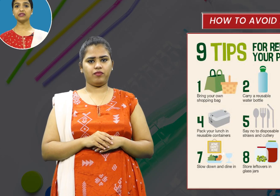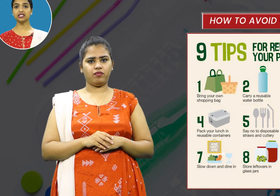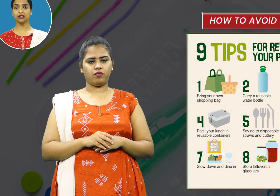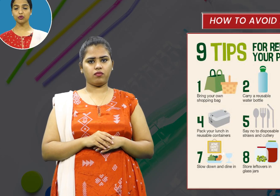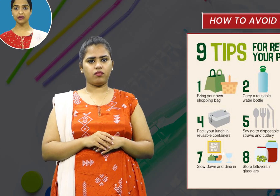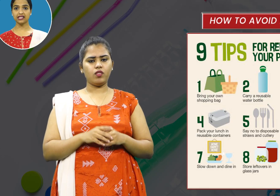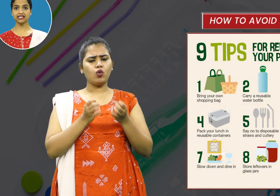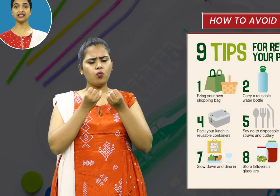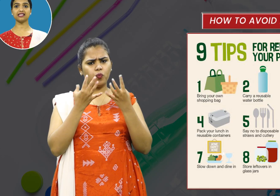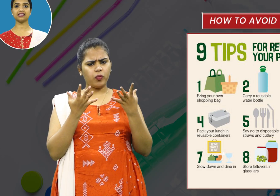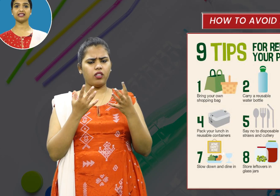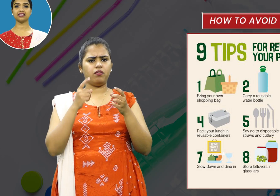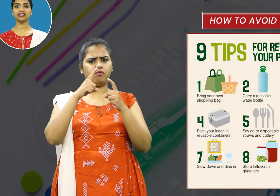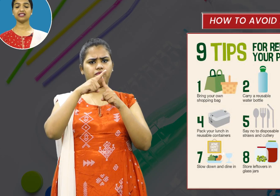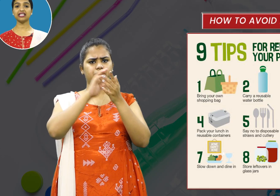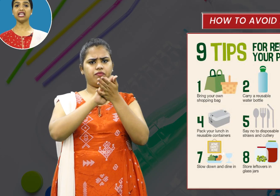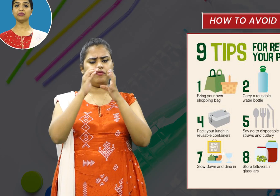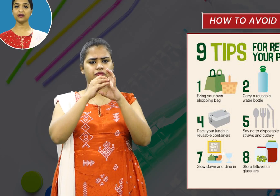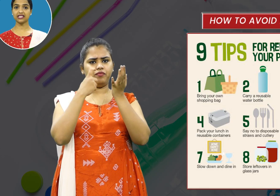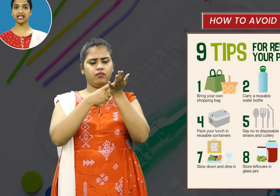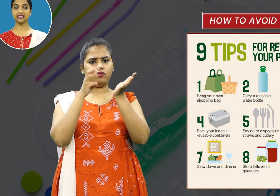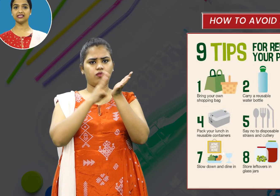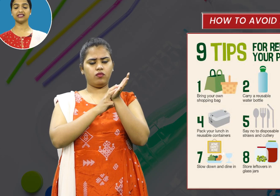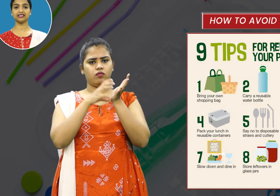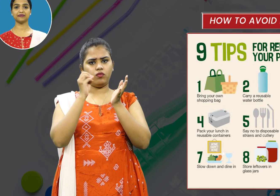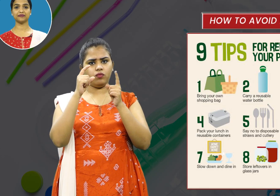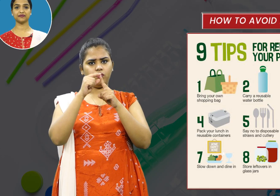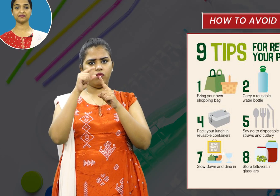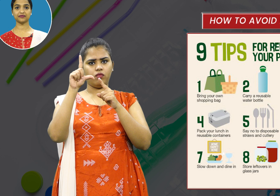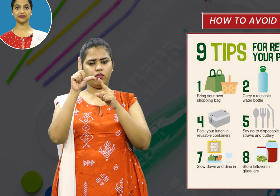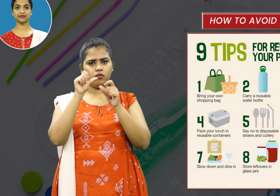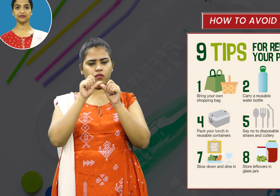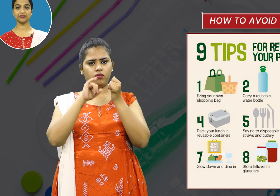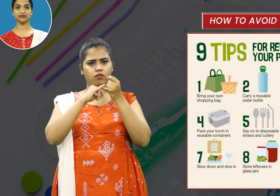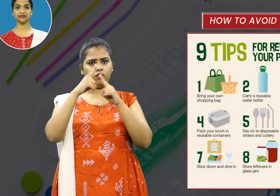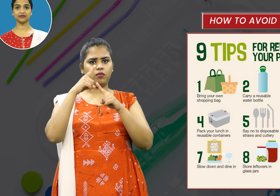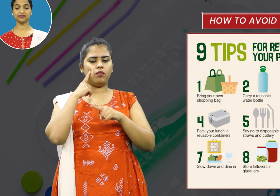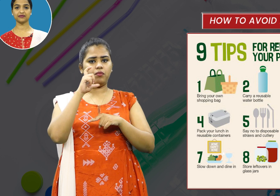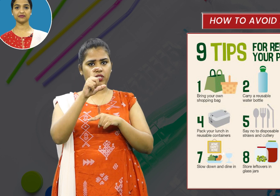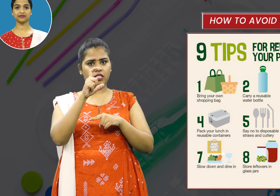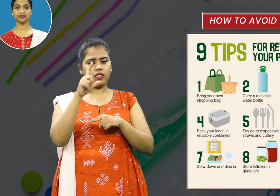Most of the thermoplastics can be recycled.